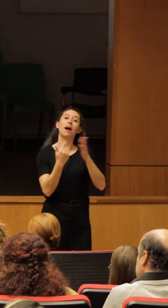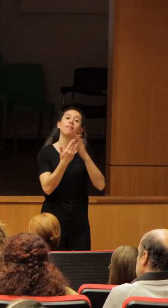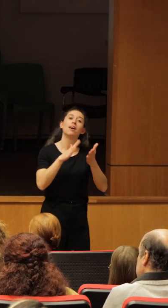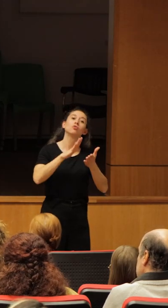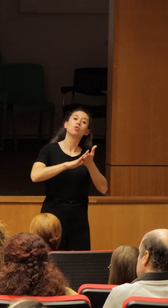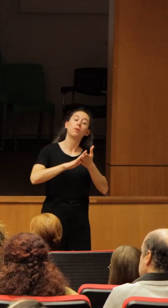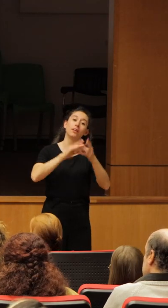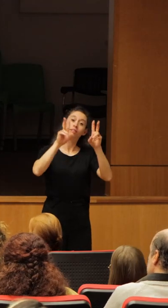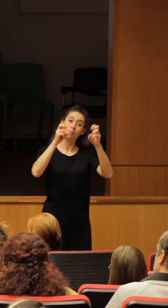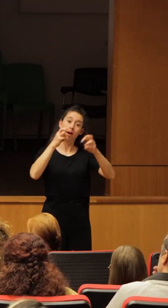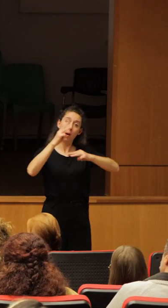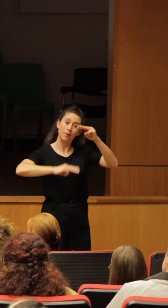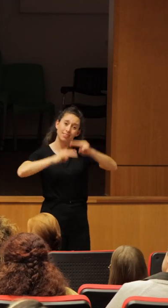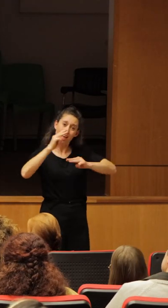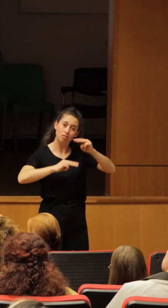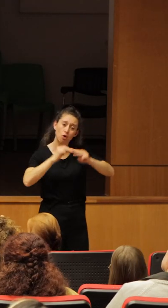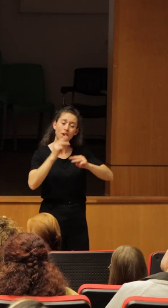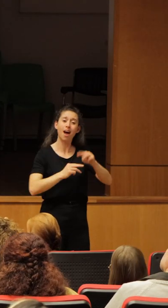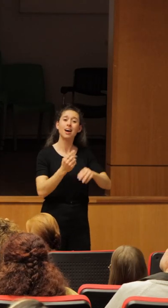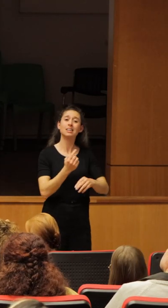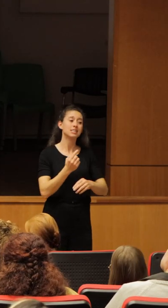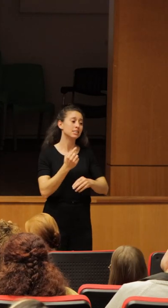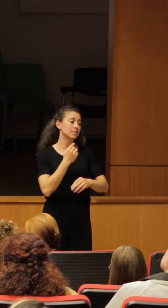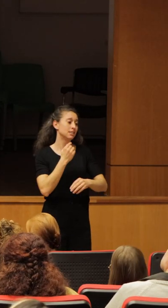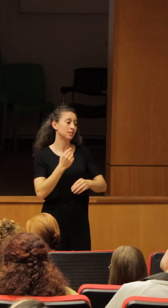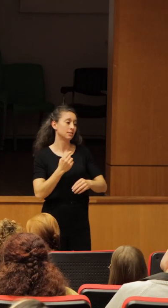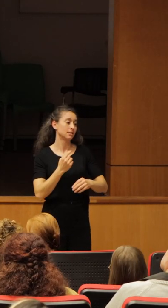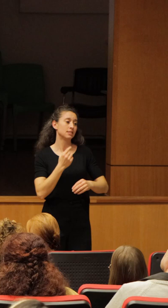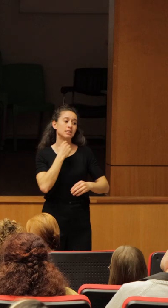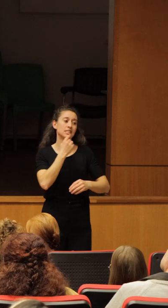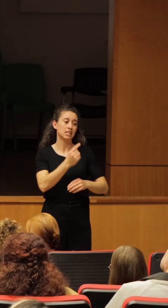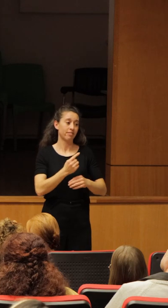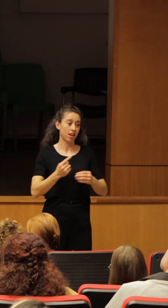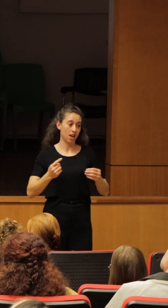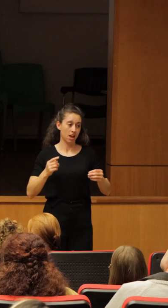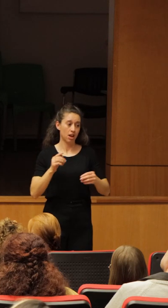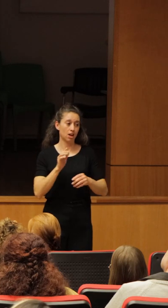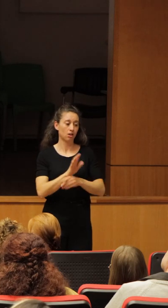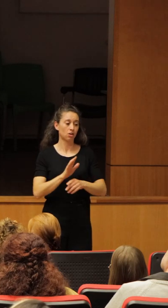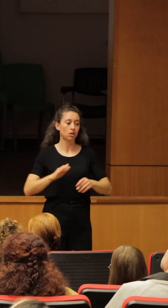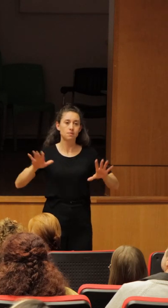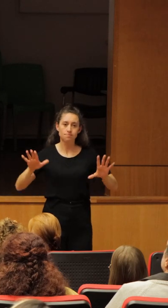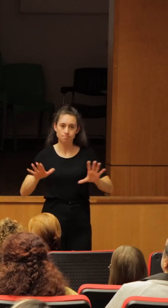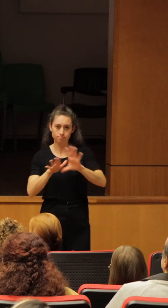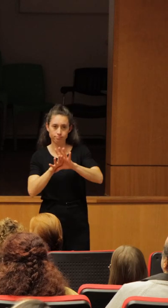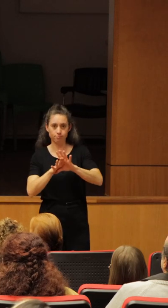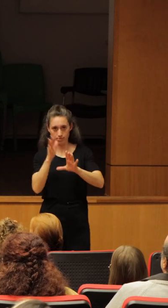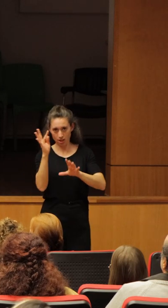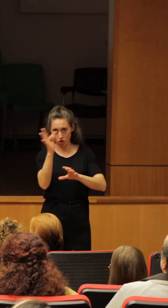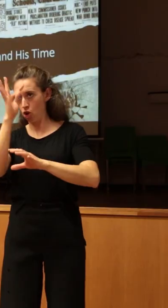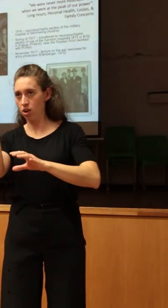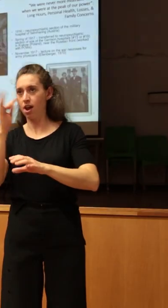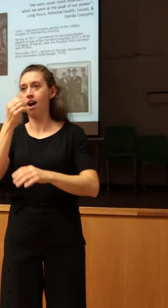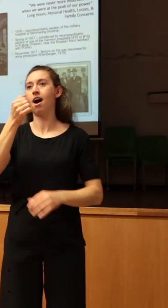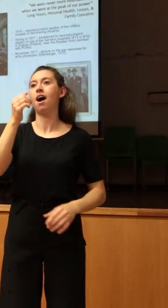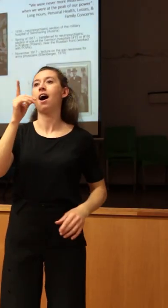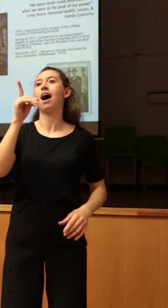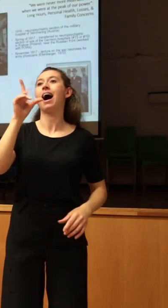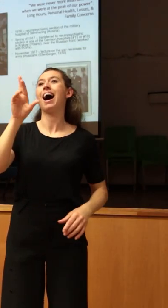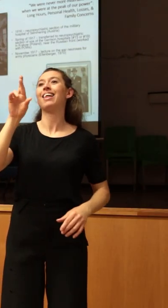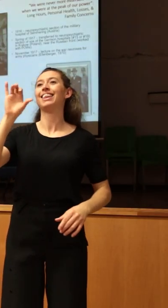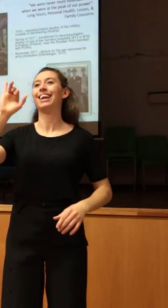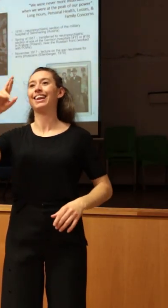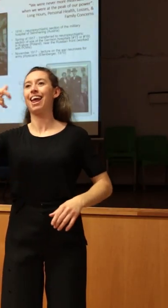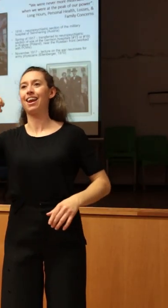las metáforas son un match perfecto, un emparejamiento perfecto con la teoría adleriana. So a